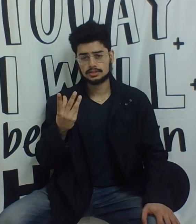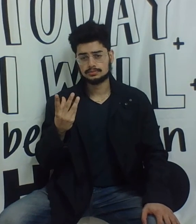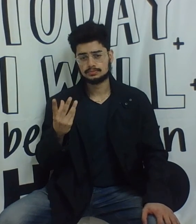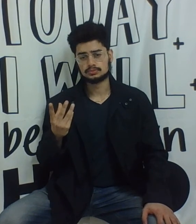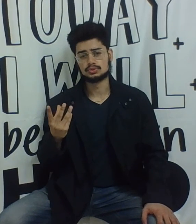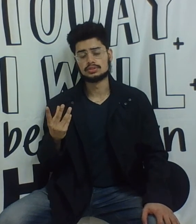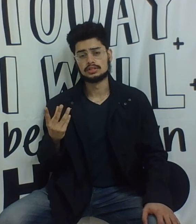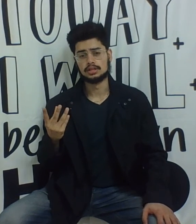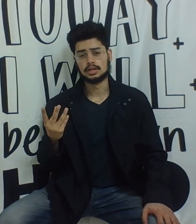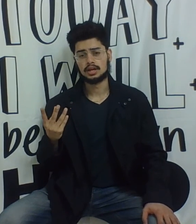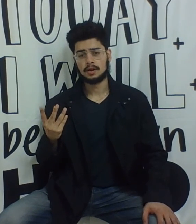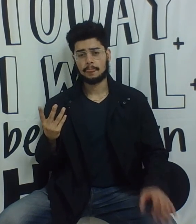You see,